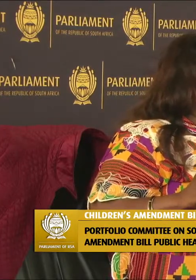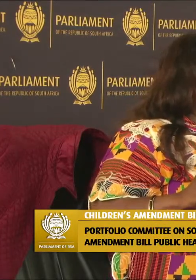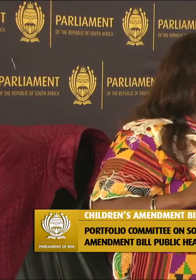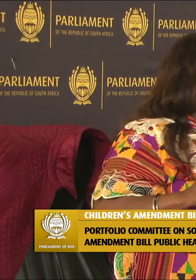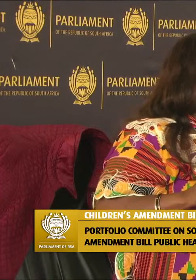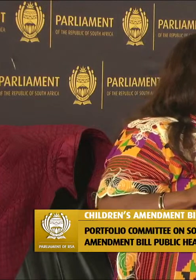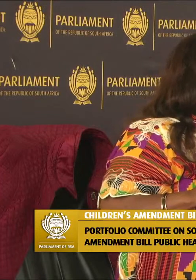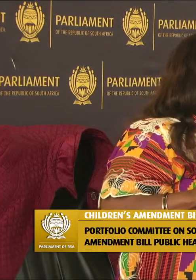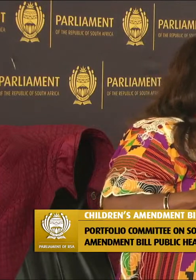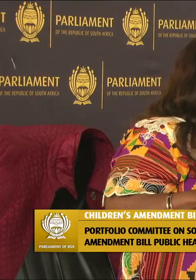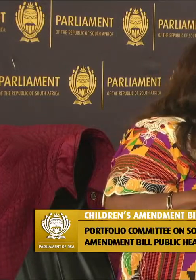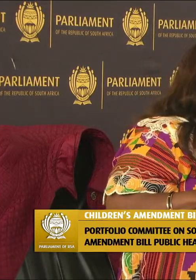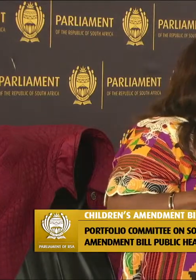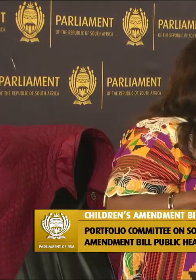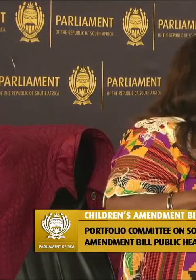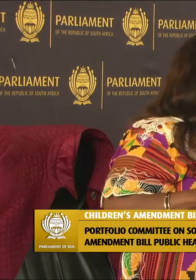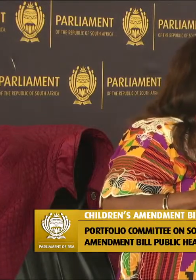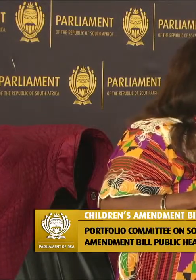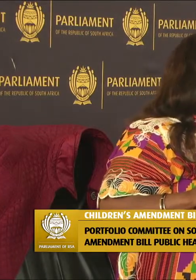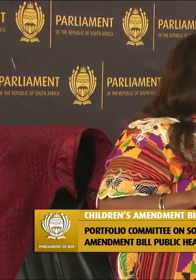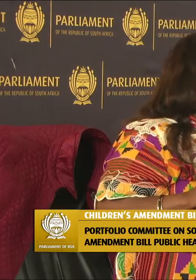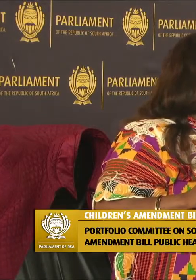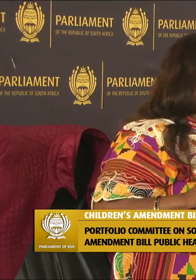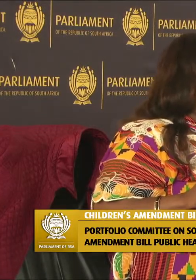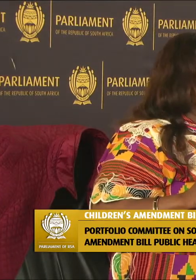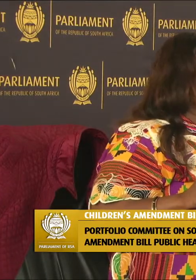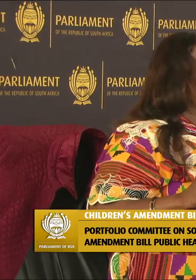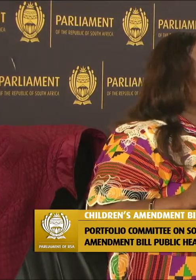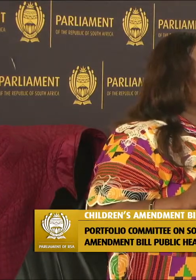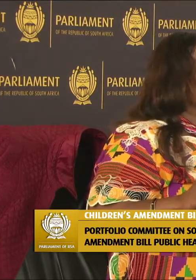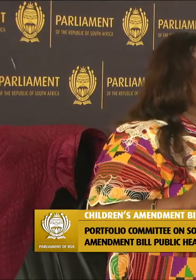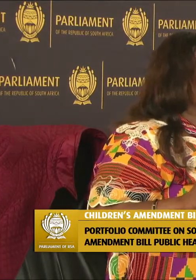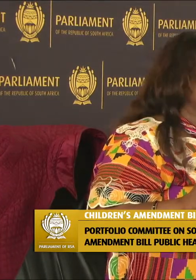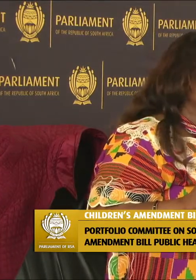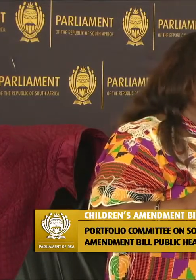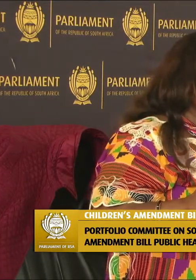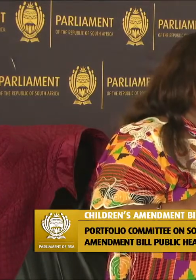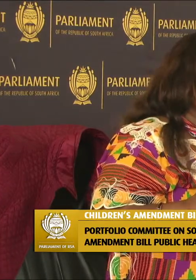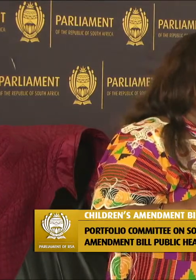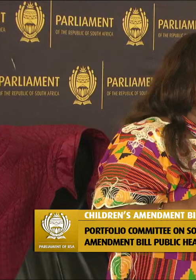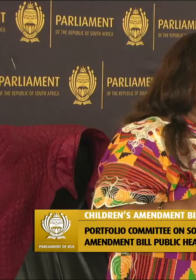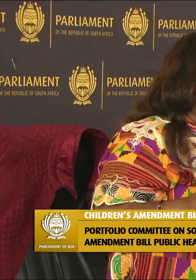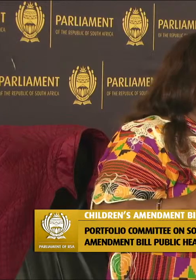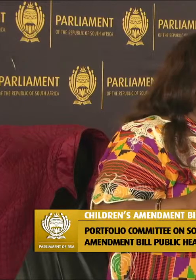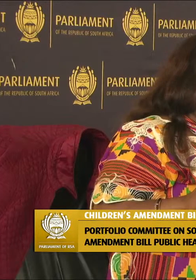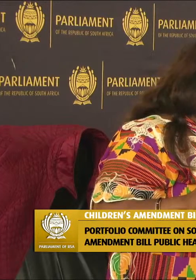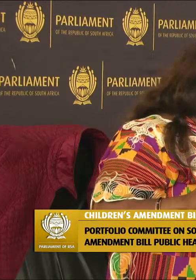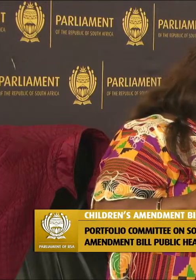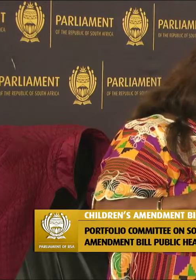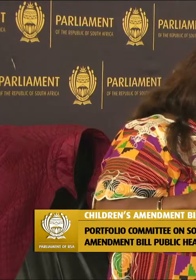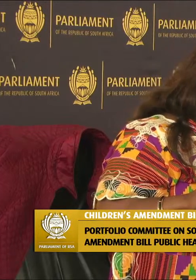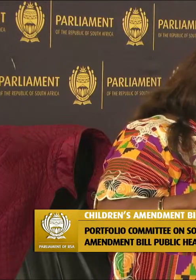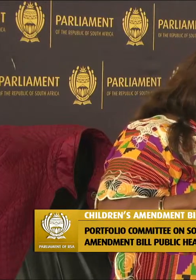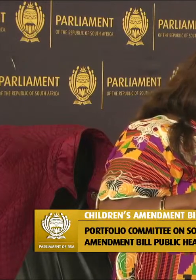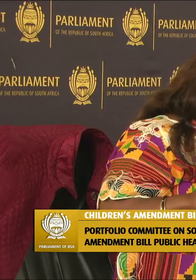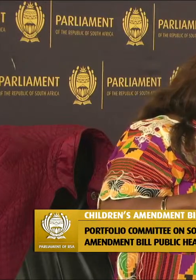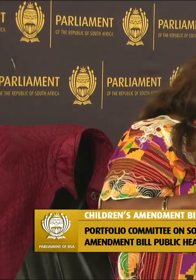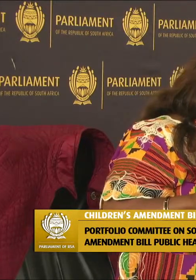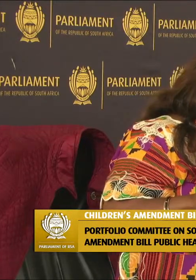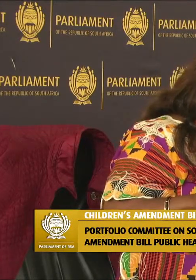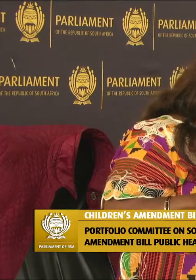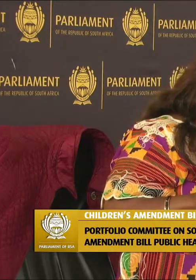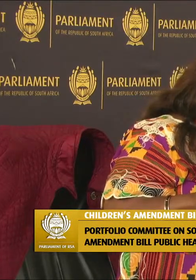eye ifuneke ilandeleke before you open that and then ufumane ne-certificate to open up law